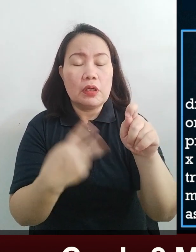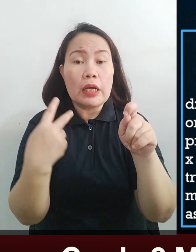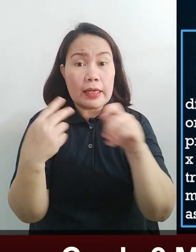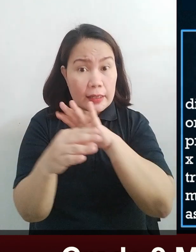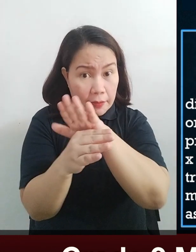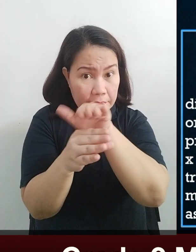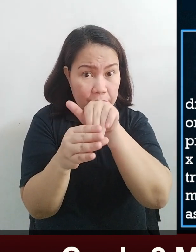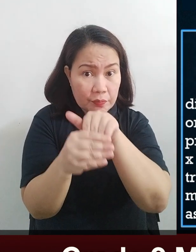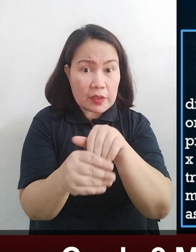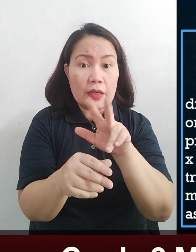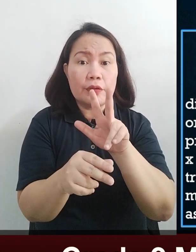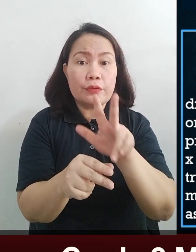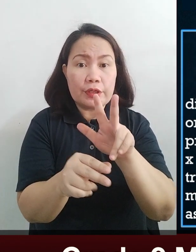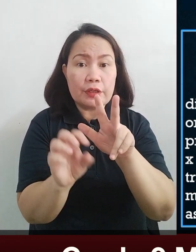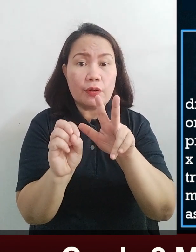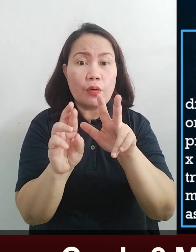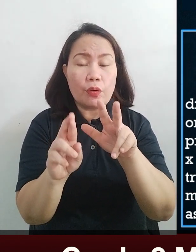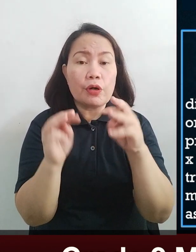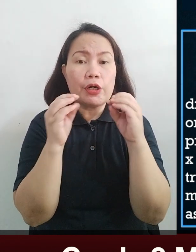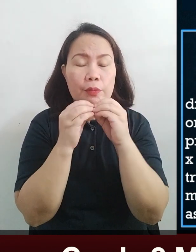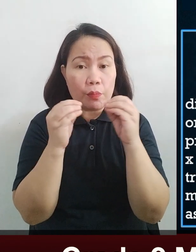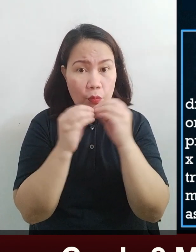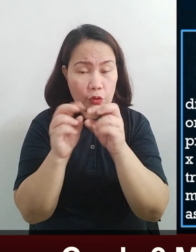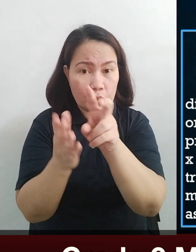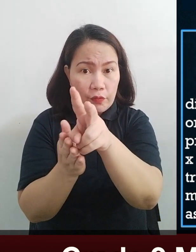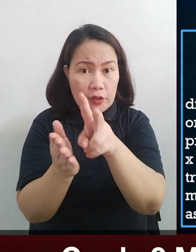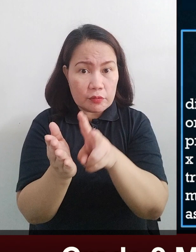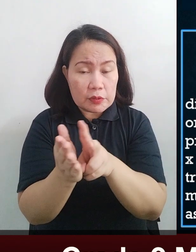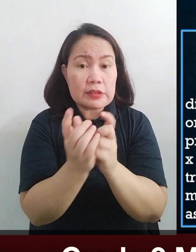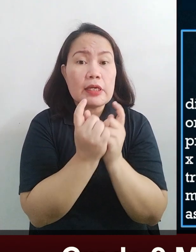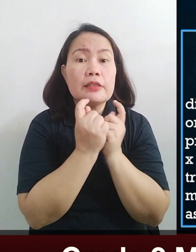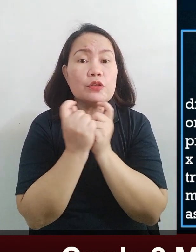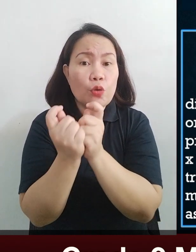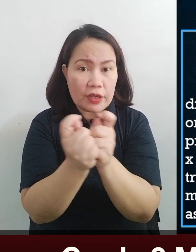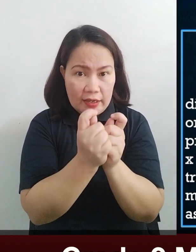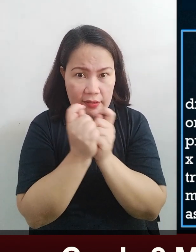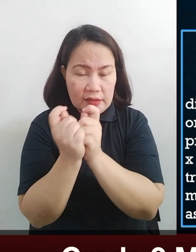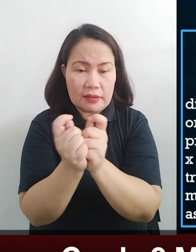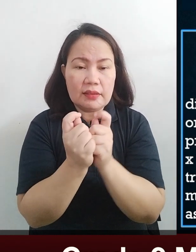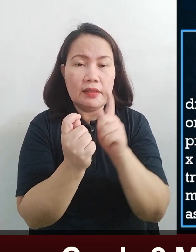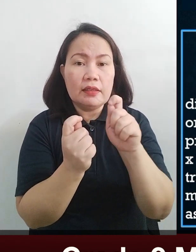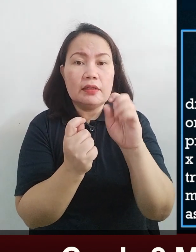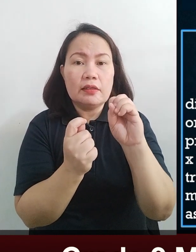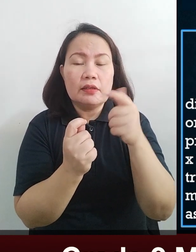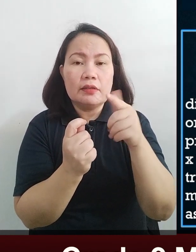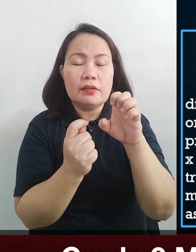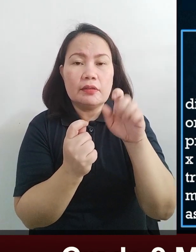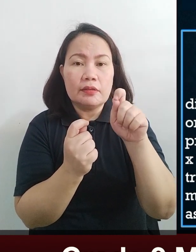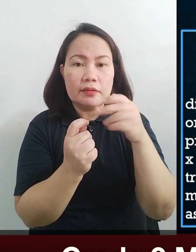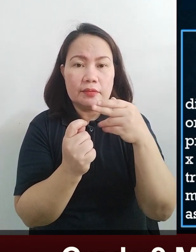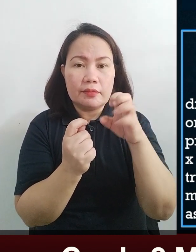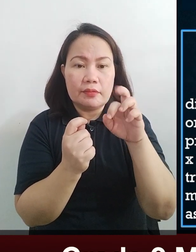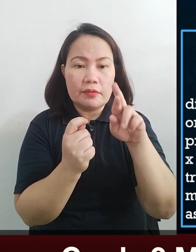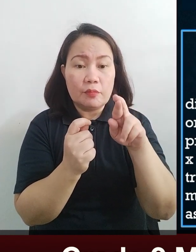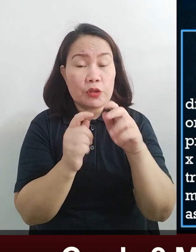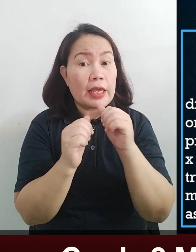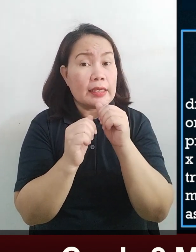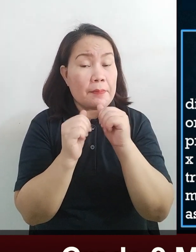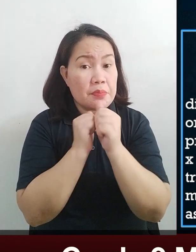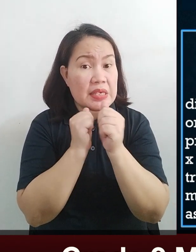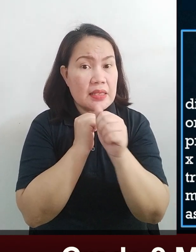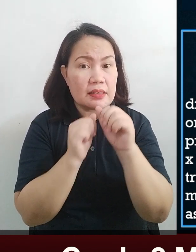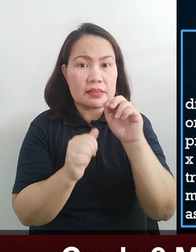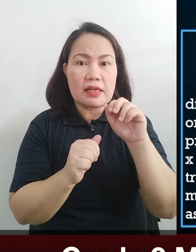involve three or more variables simultaneously. So, ang kinaibahan niya sa direct and inverse